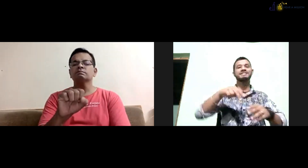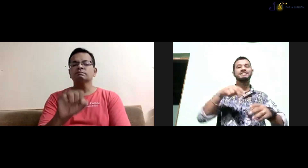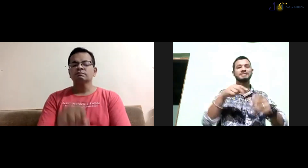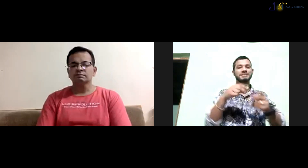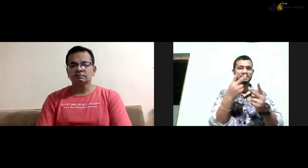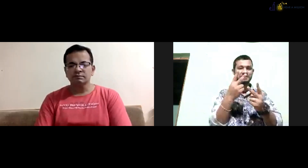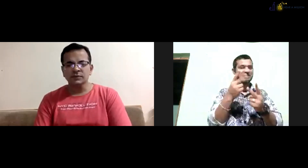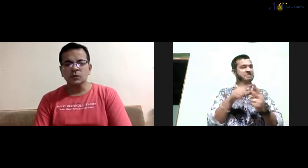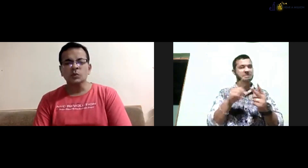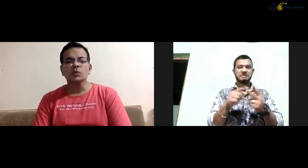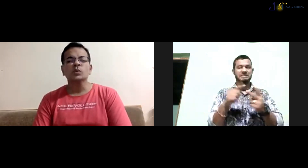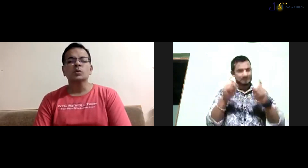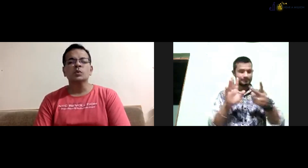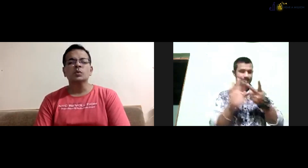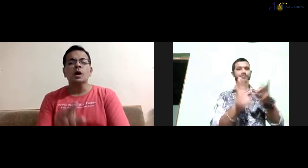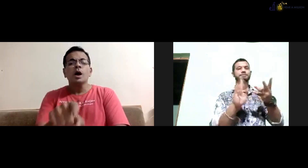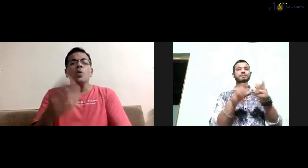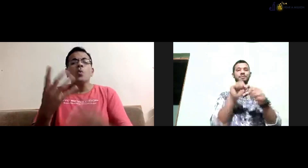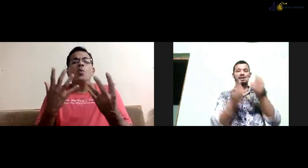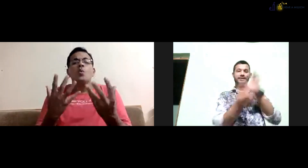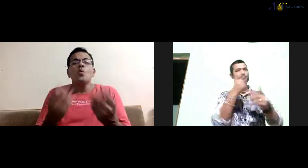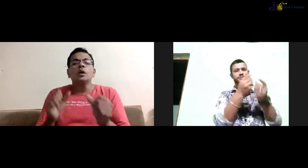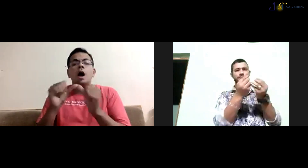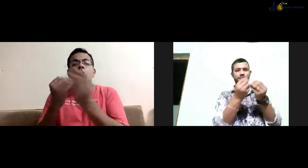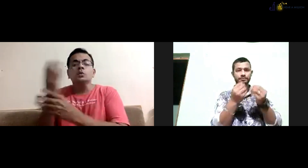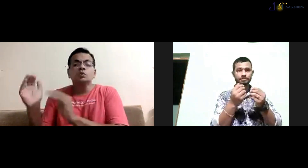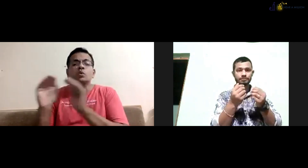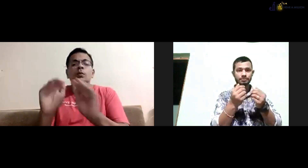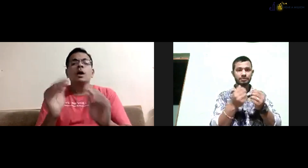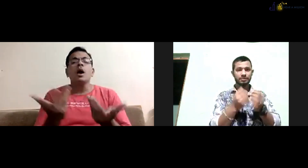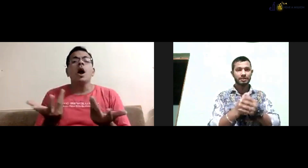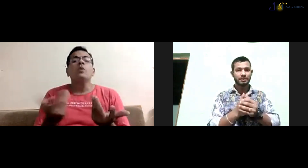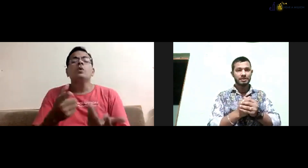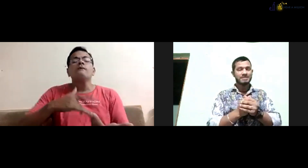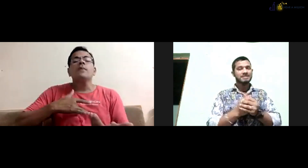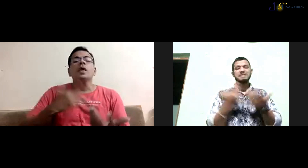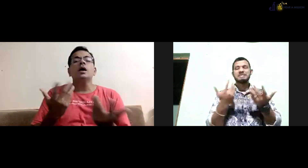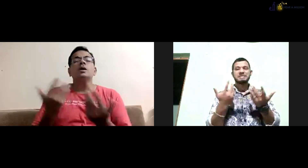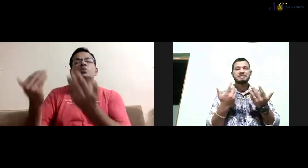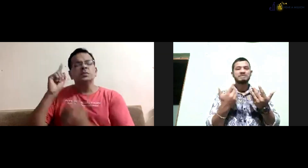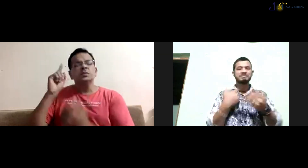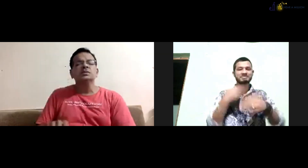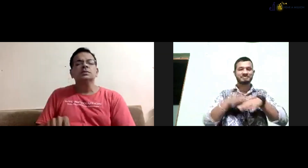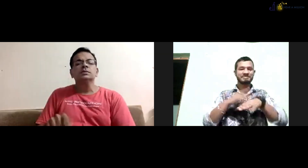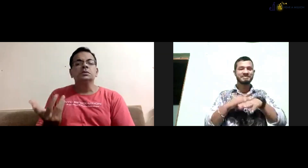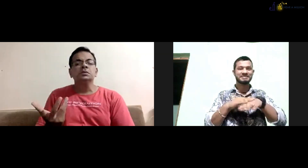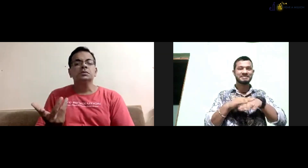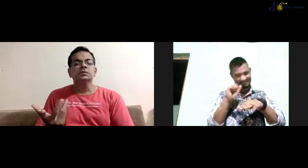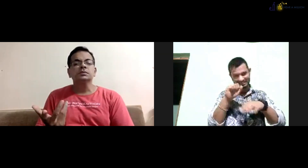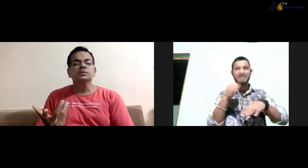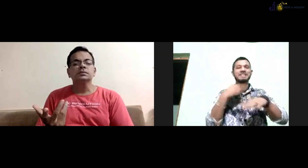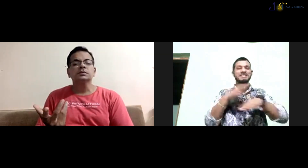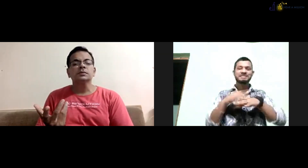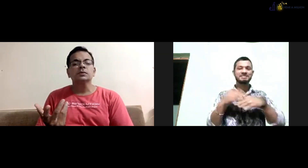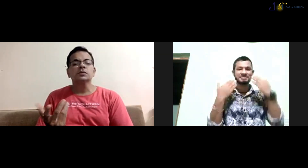so the pain which I feel that can overcome. So what support you require? What you feel?